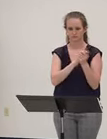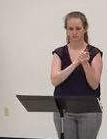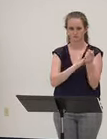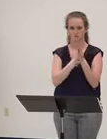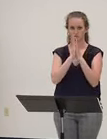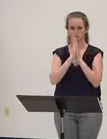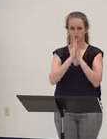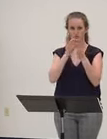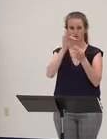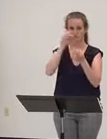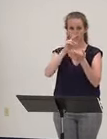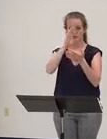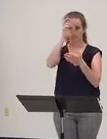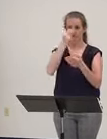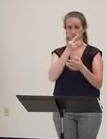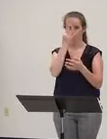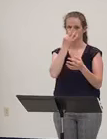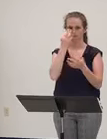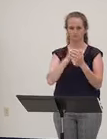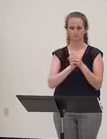Prayer for spiritual communion.